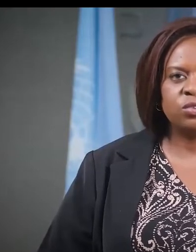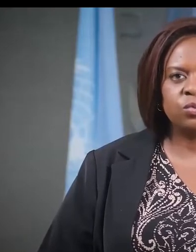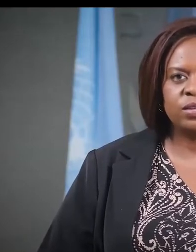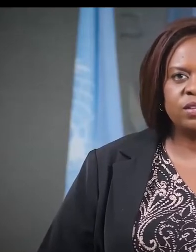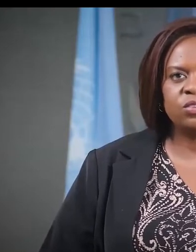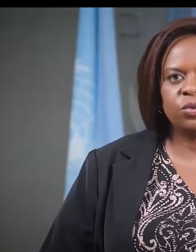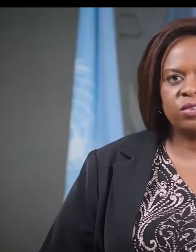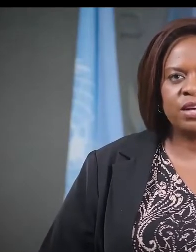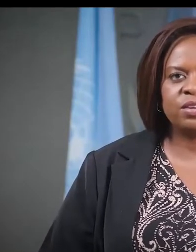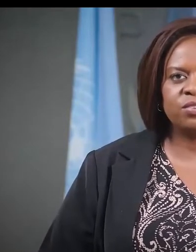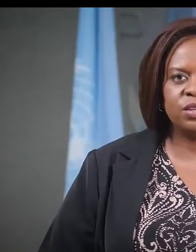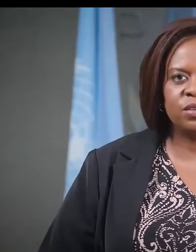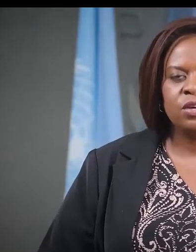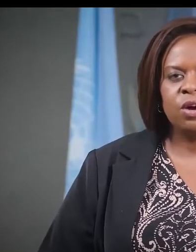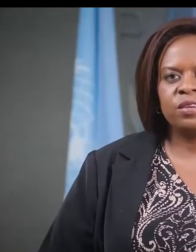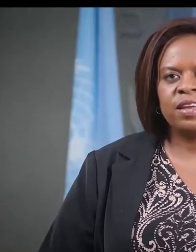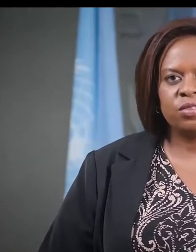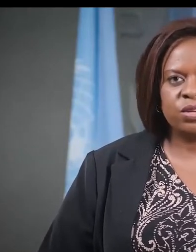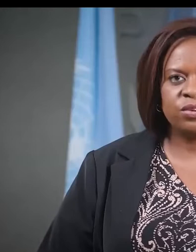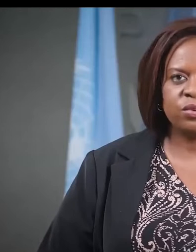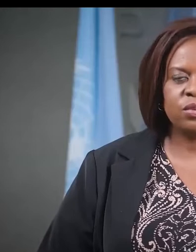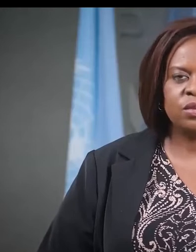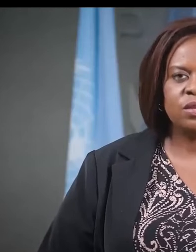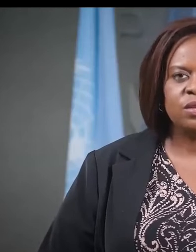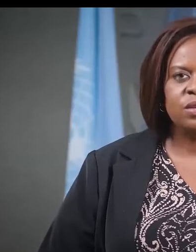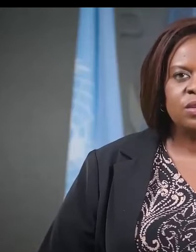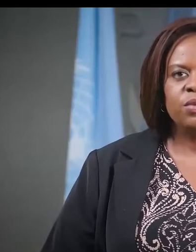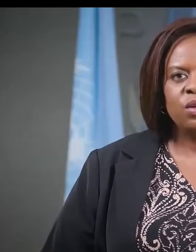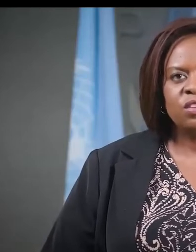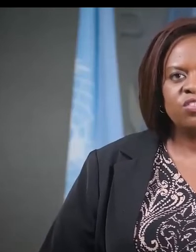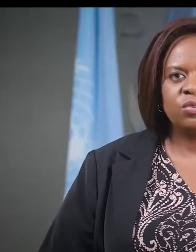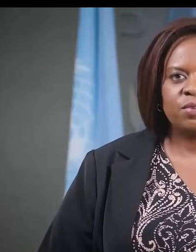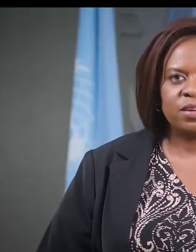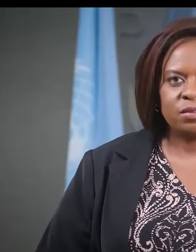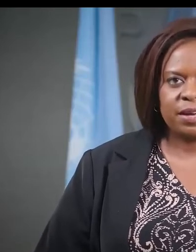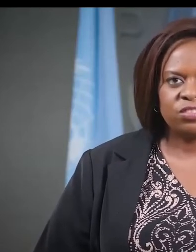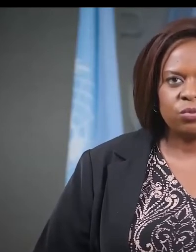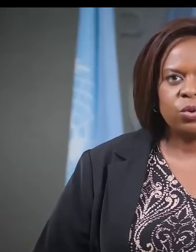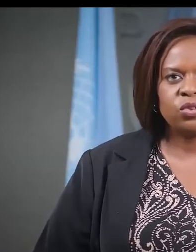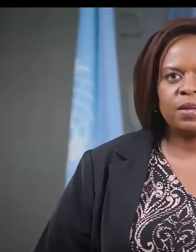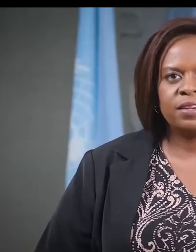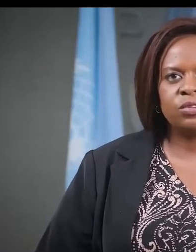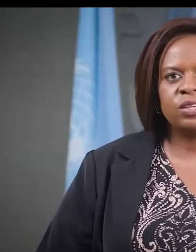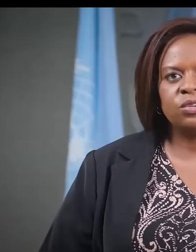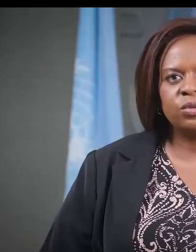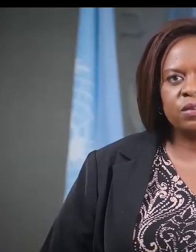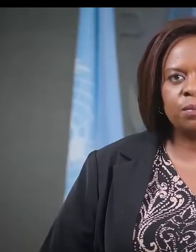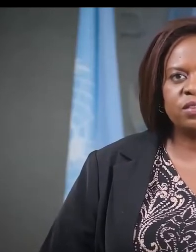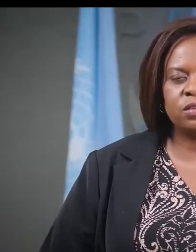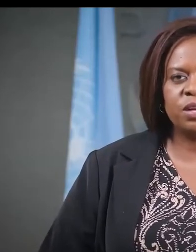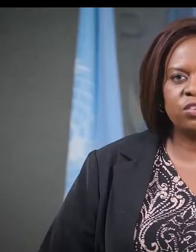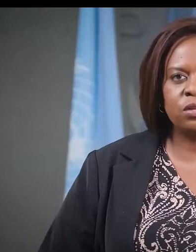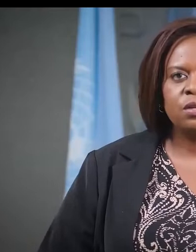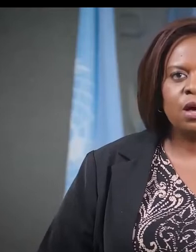to an additional 20 to 25 countries over the next 3 years. Beyond this geographic expansion, we also plan to increase